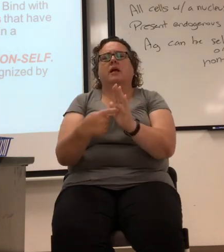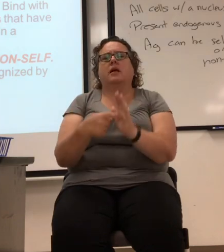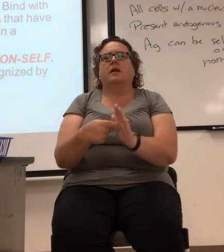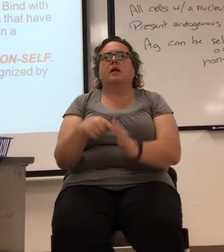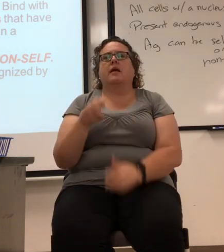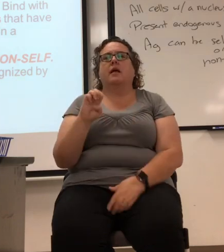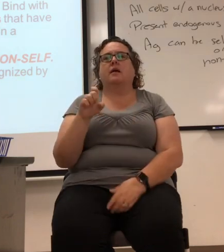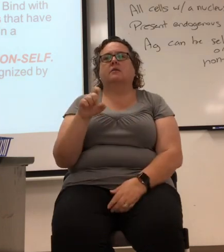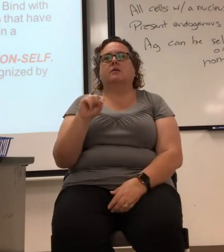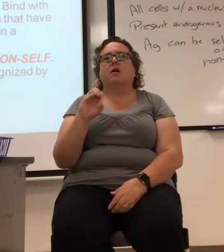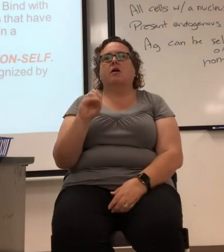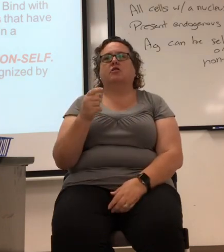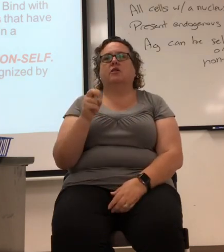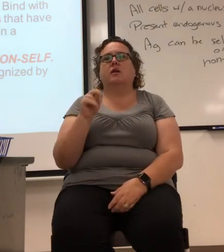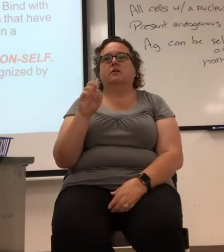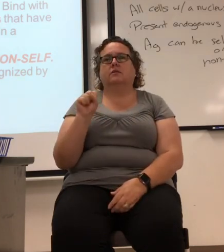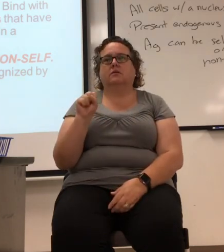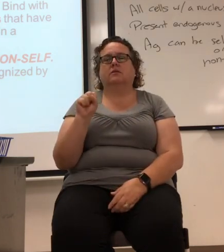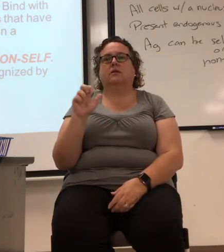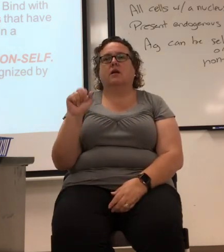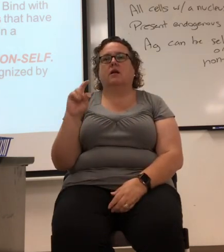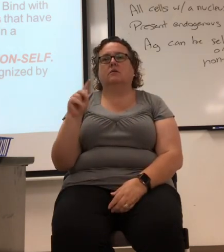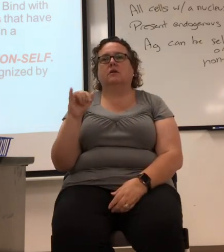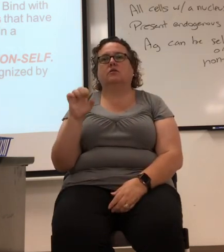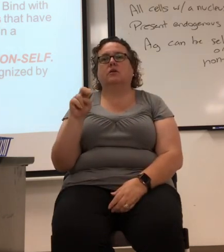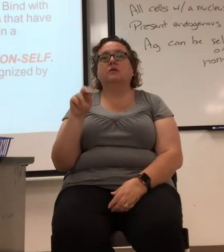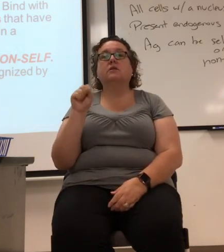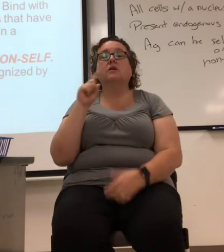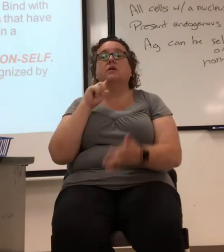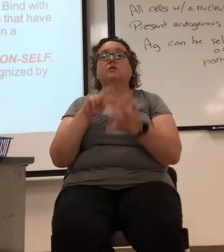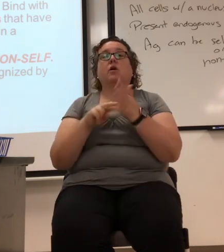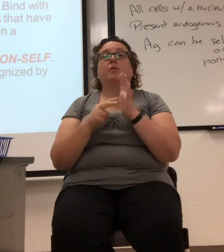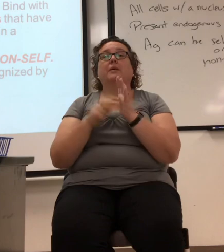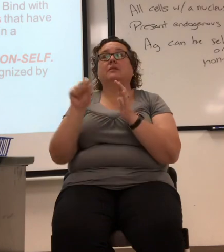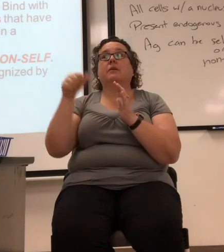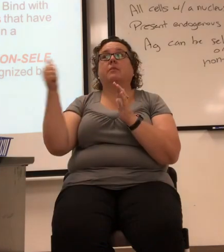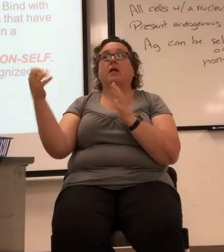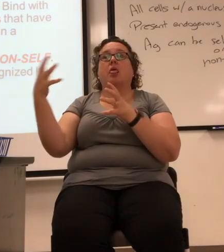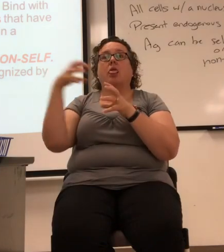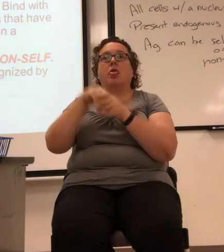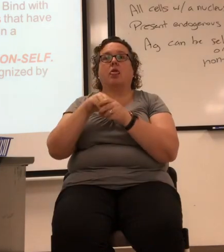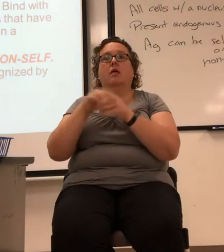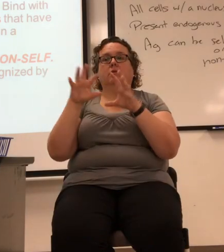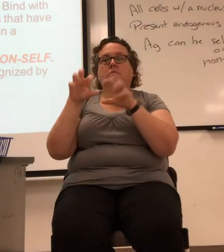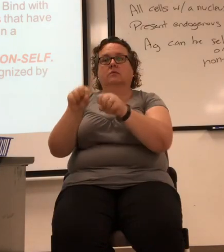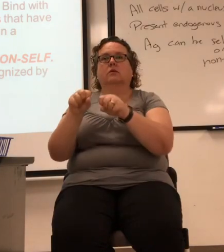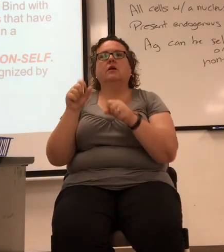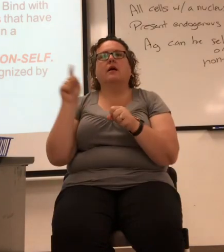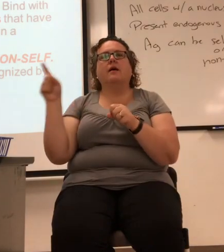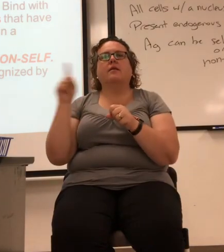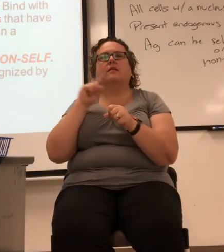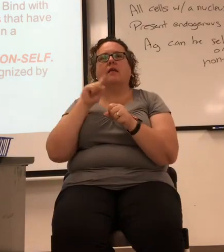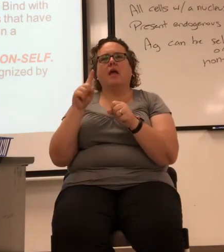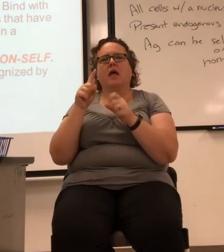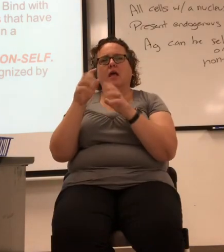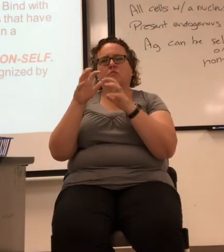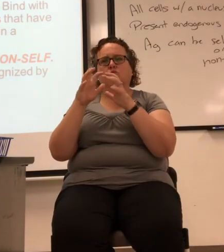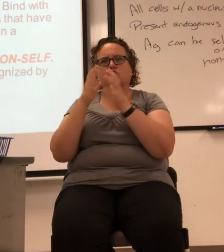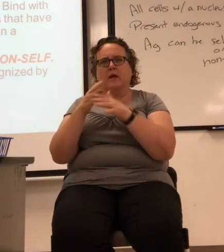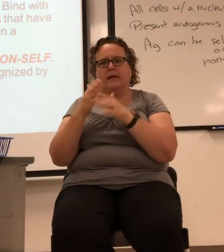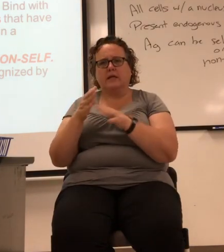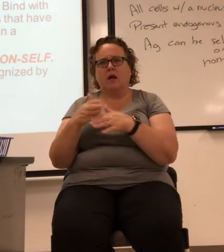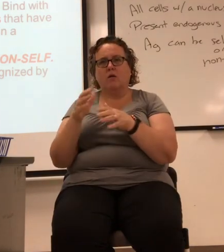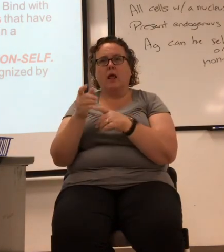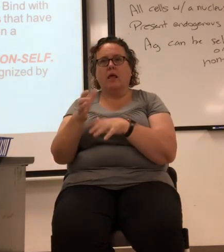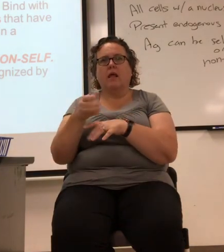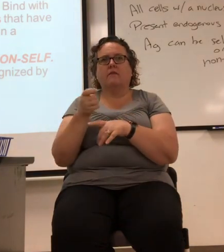antigens, okay? Foreign invaders that they've engulfed, broken down, they present a piece of it. So it's always